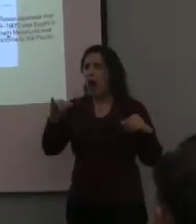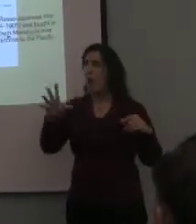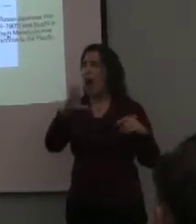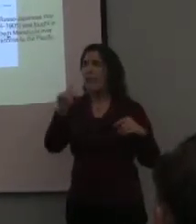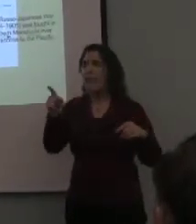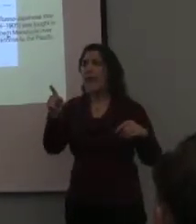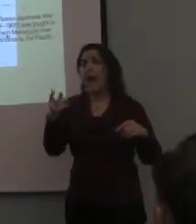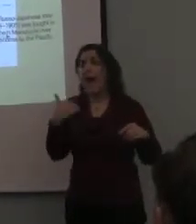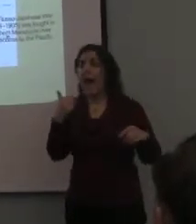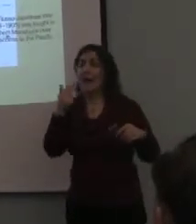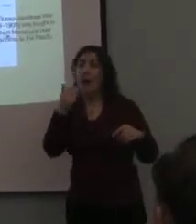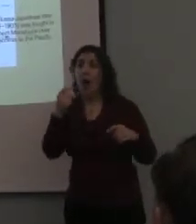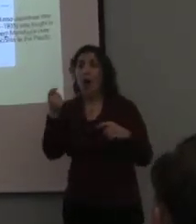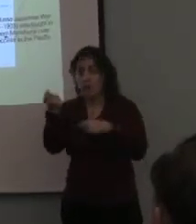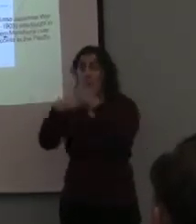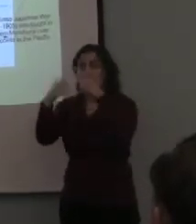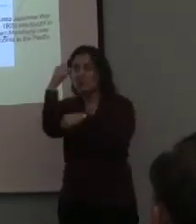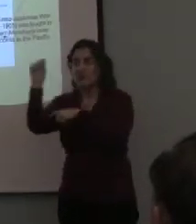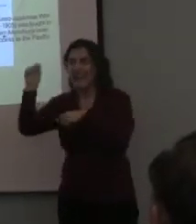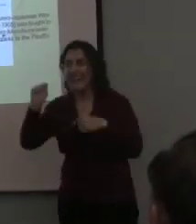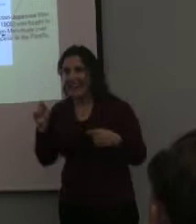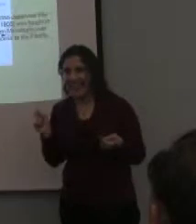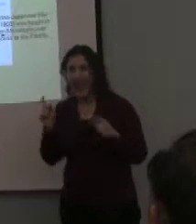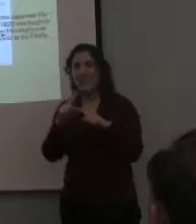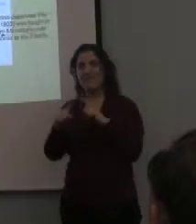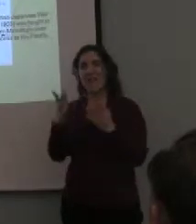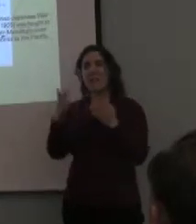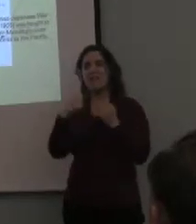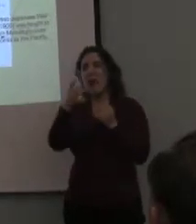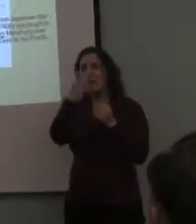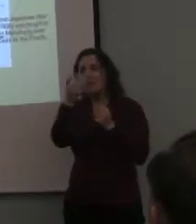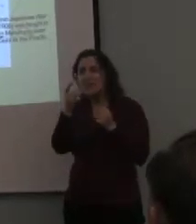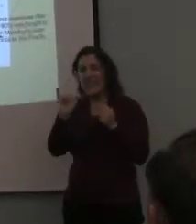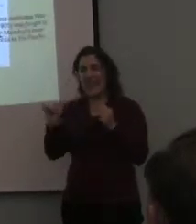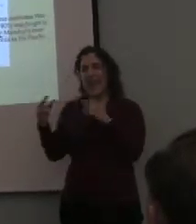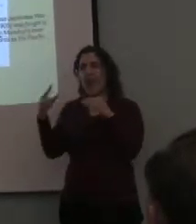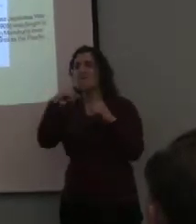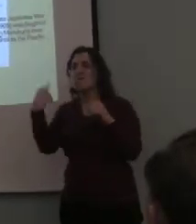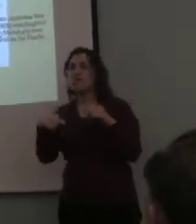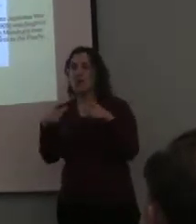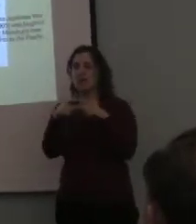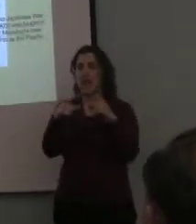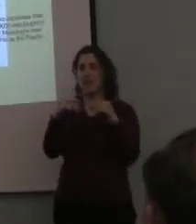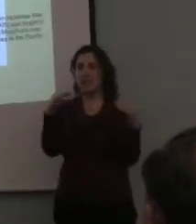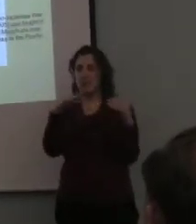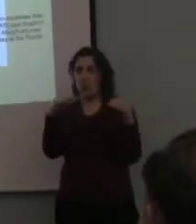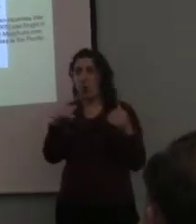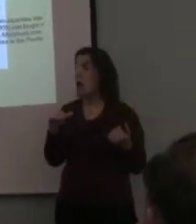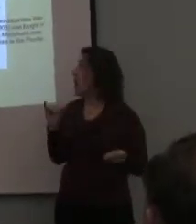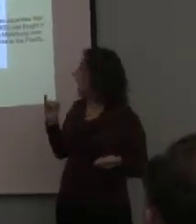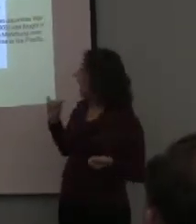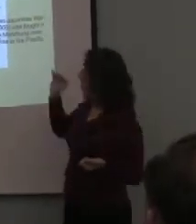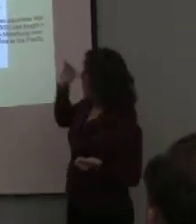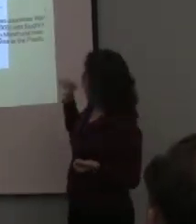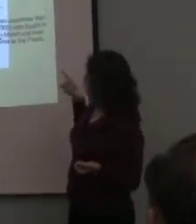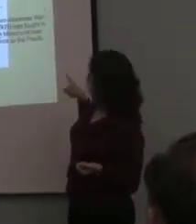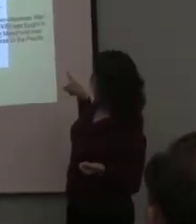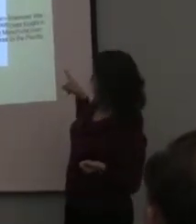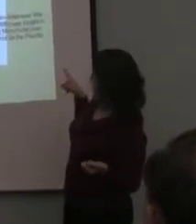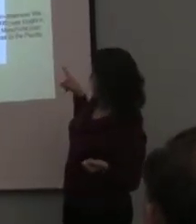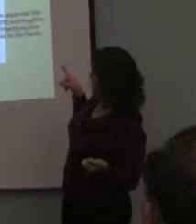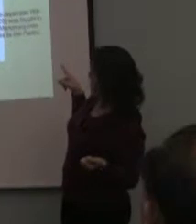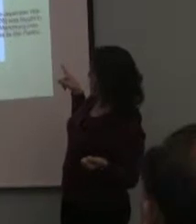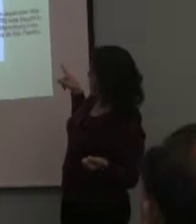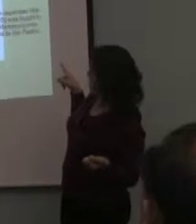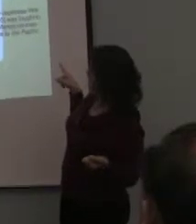revolution. But wait, maybe I'm interested in the Russo-Japanese War. The Russo-Japanese War was fought in southern